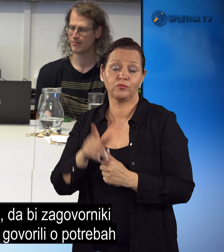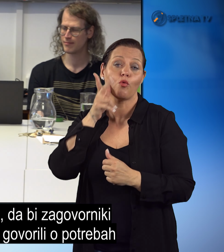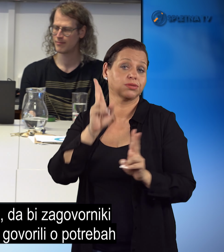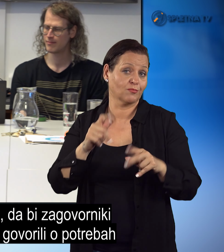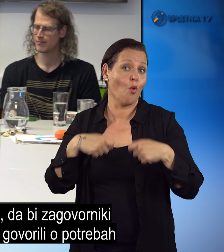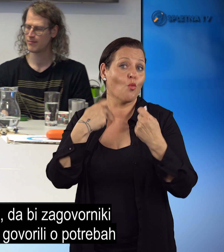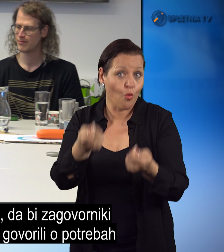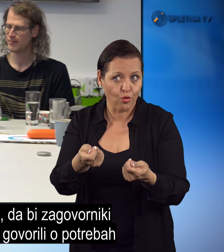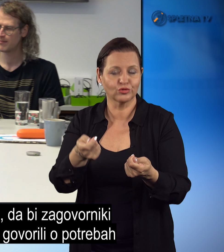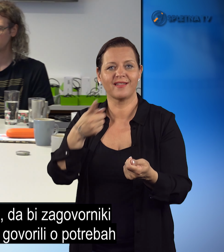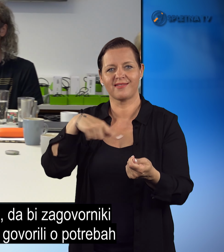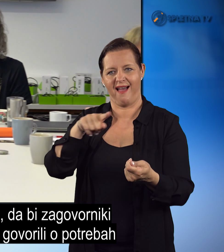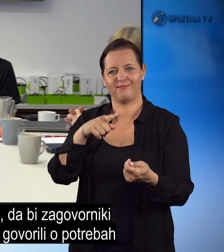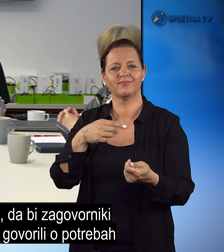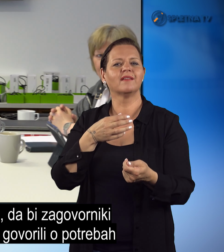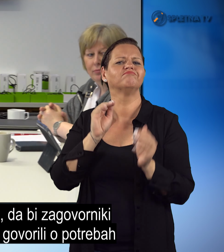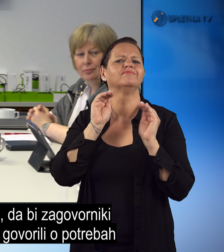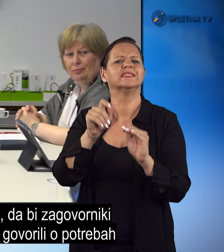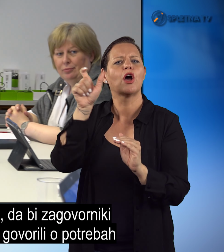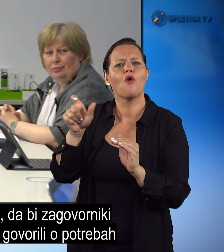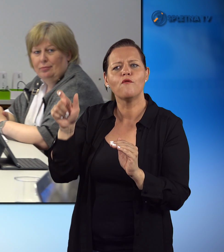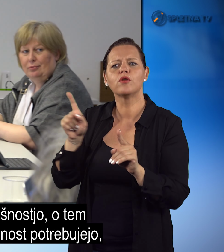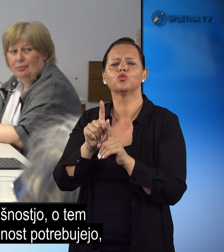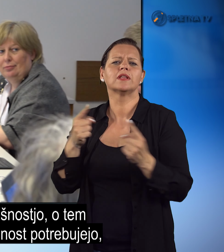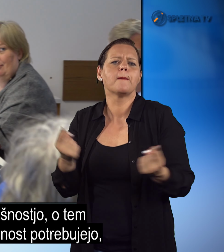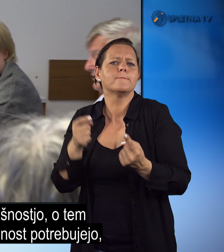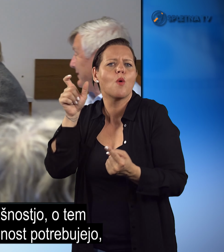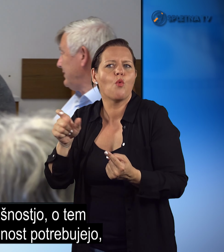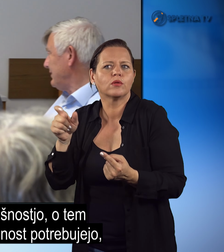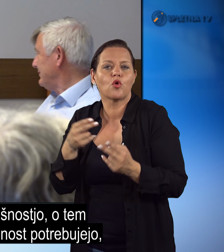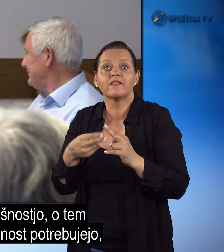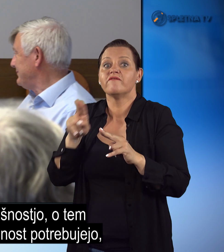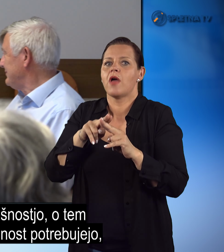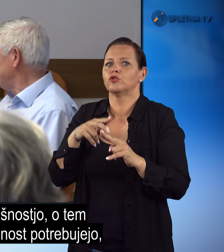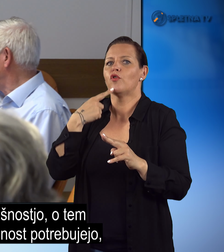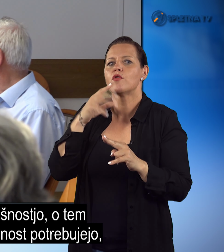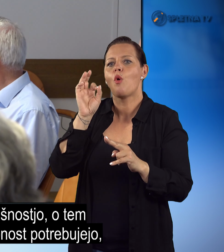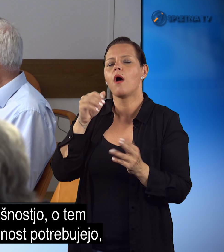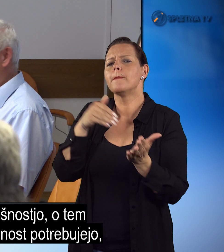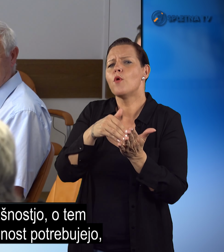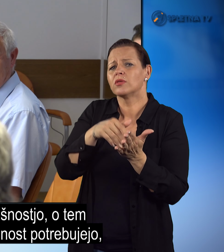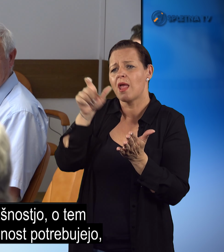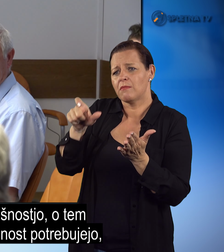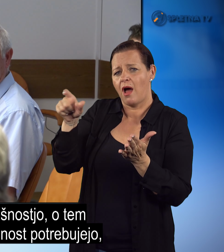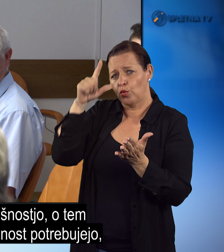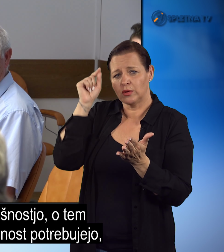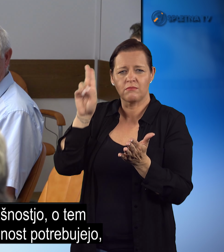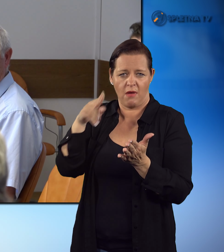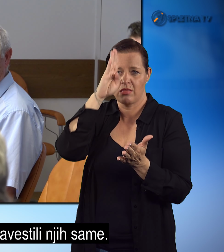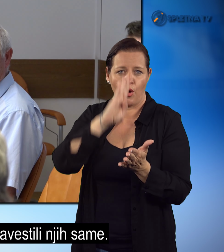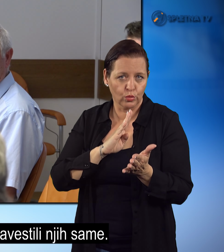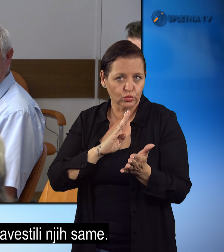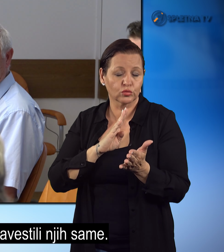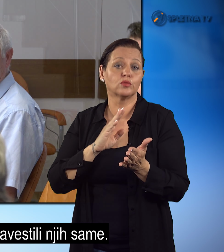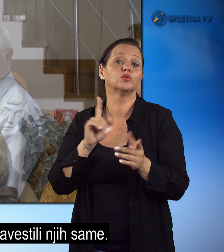the advocates, the activists to speak about the needs for hard of hearing person, what exactly they need,